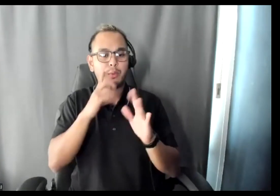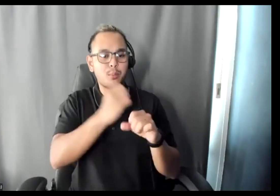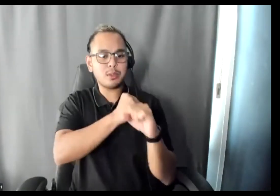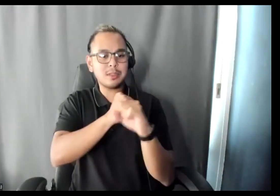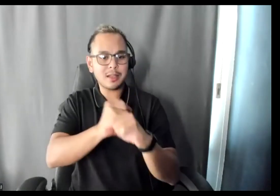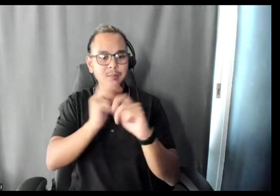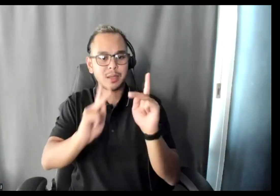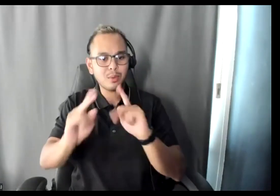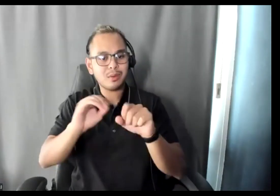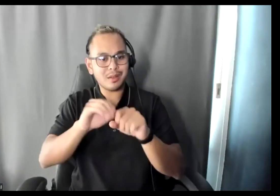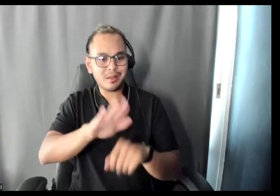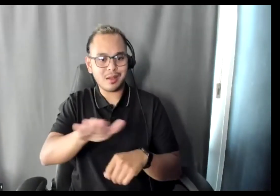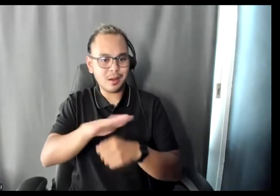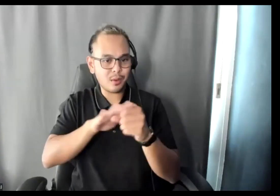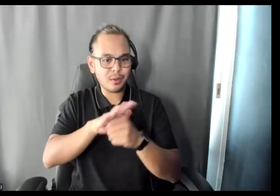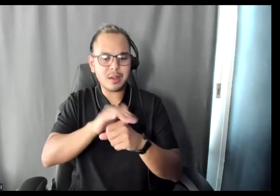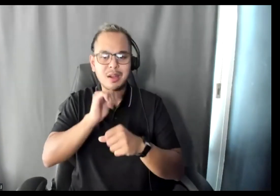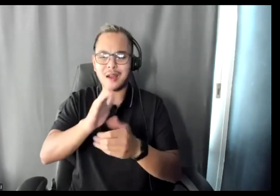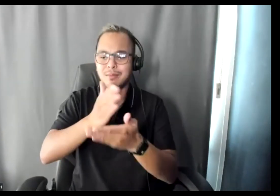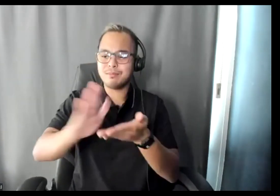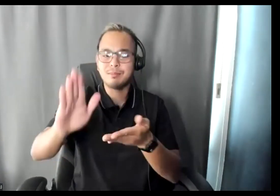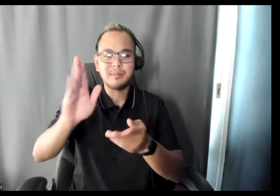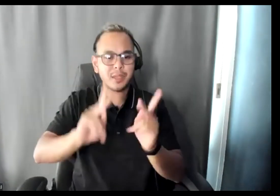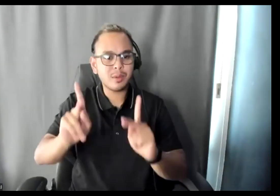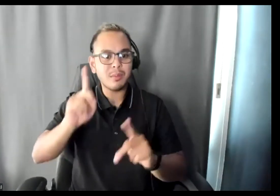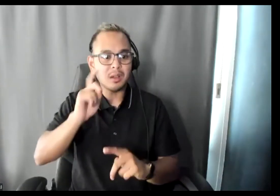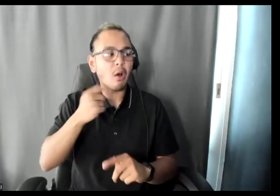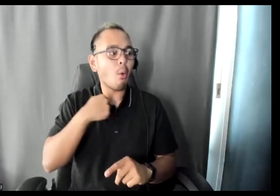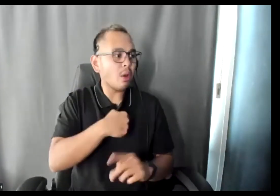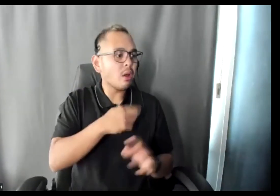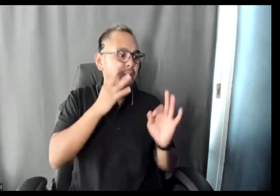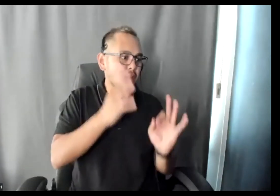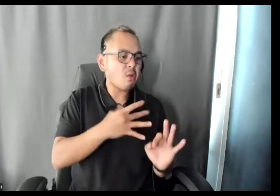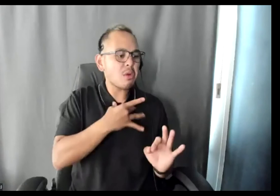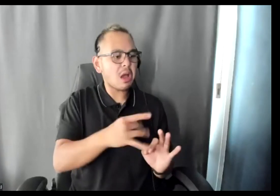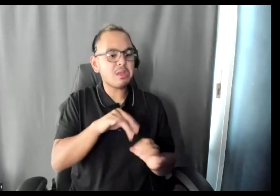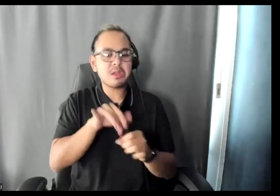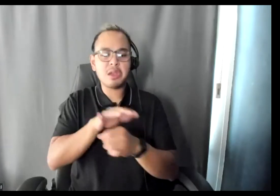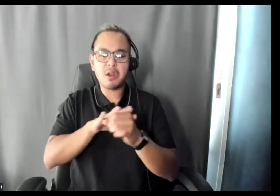they are and not push people out because other folks have decided that they like the area